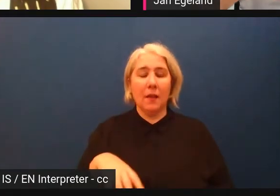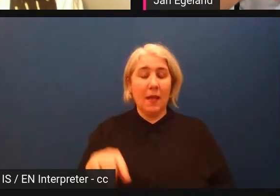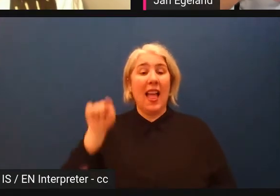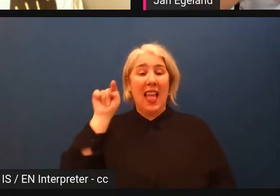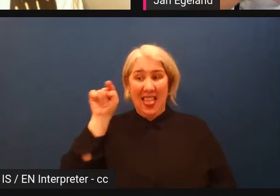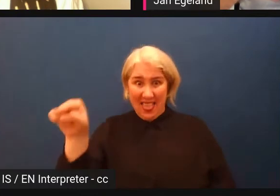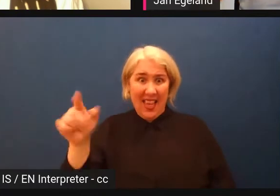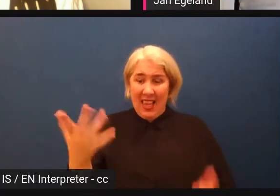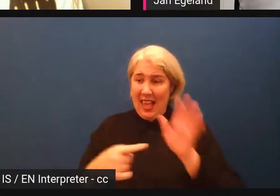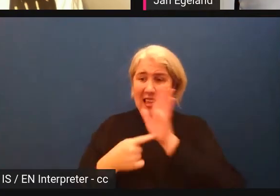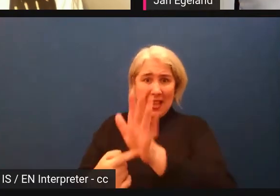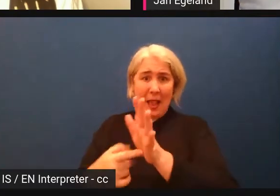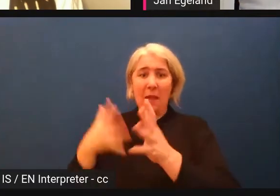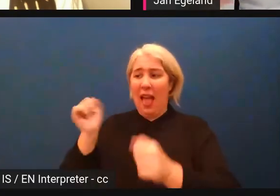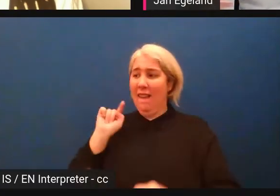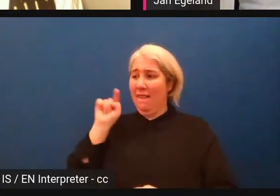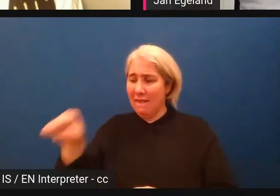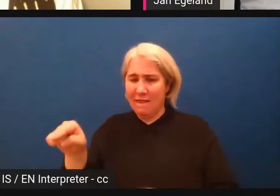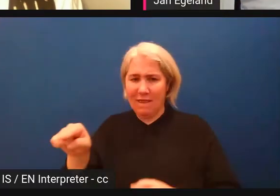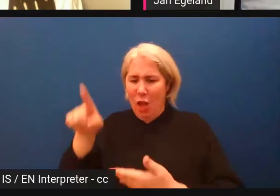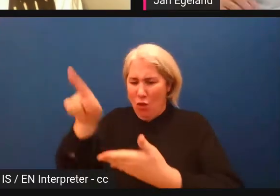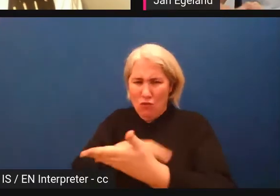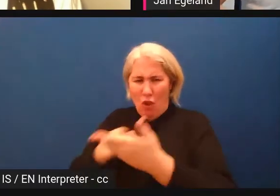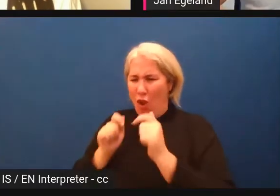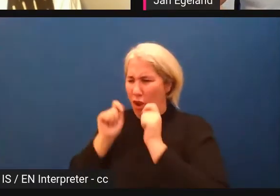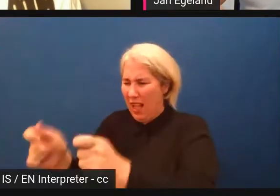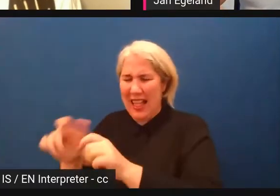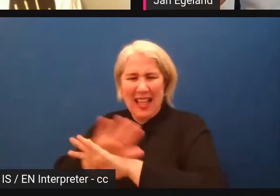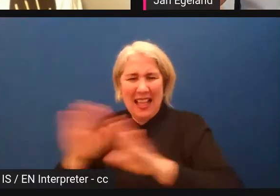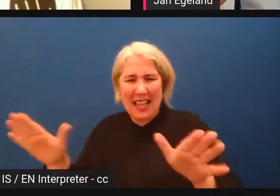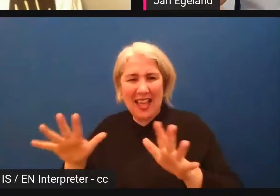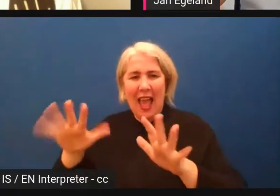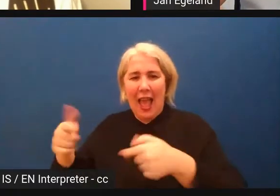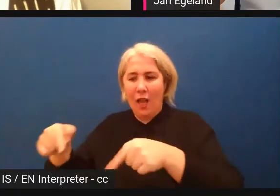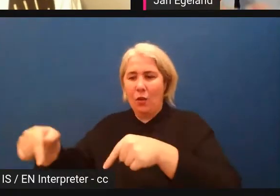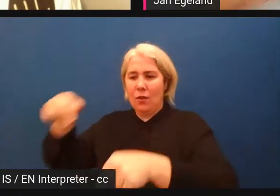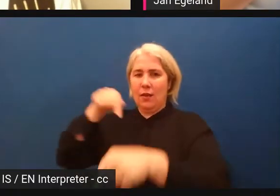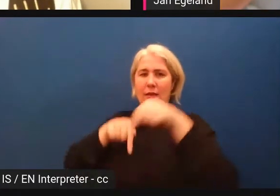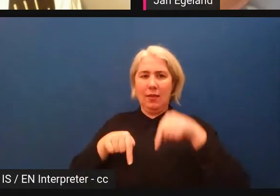My organization is, together with MSF and the third group,